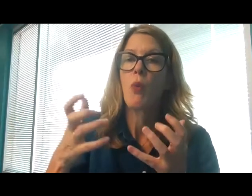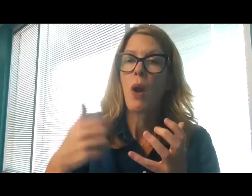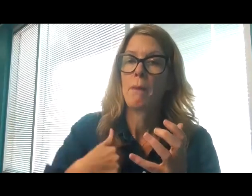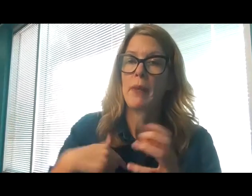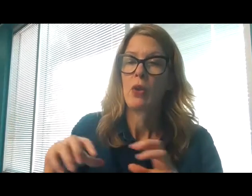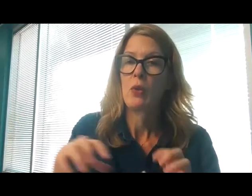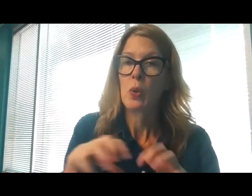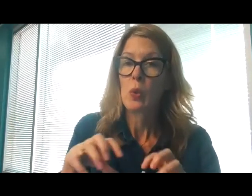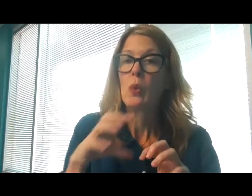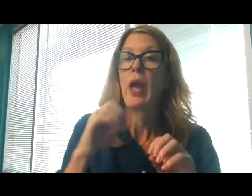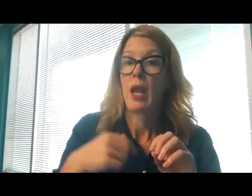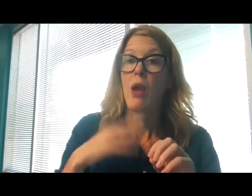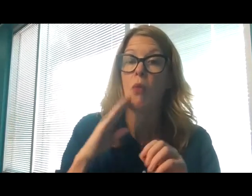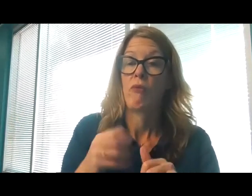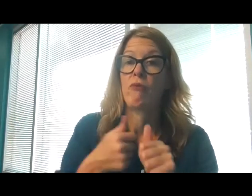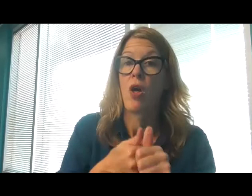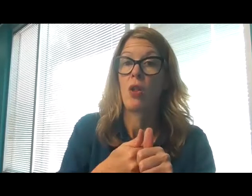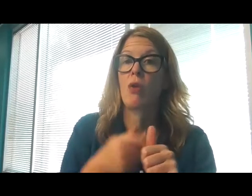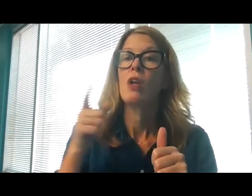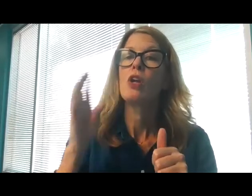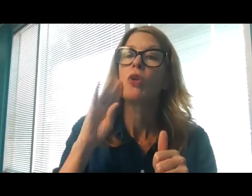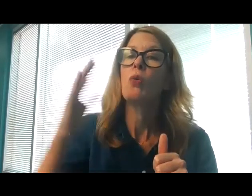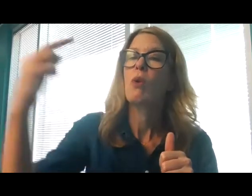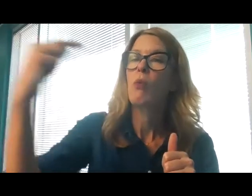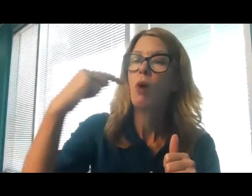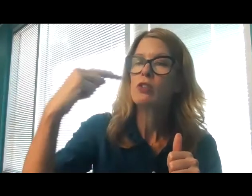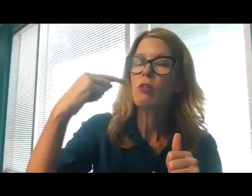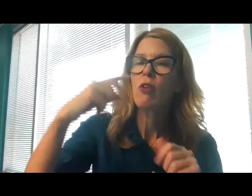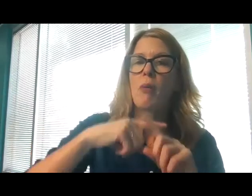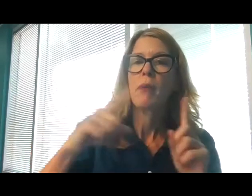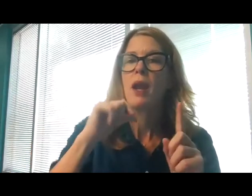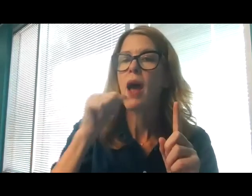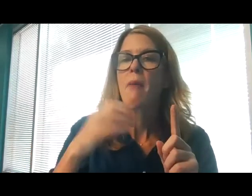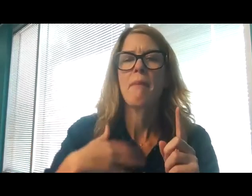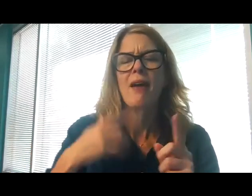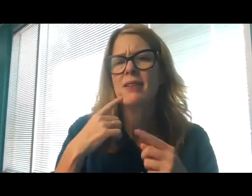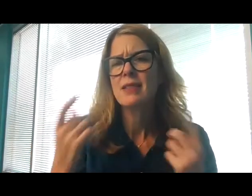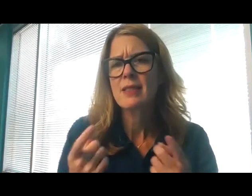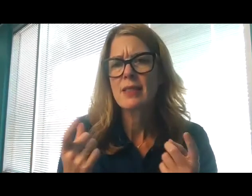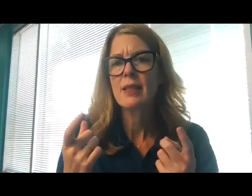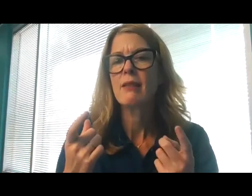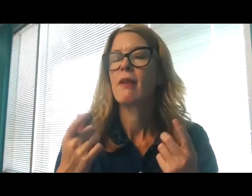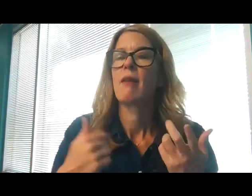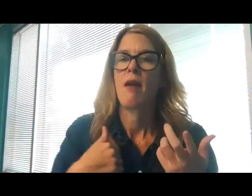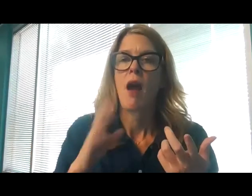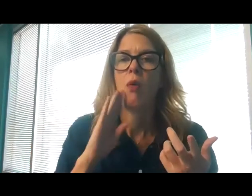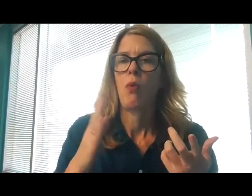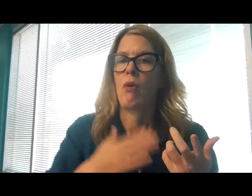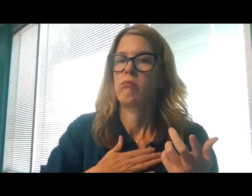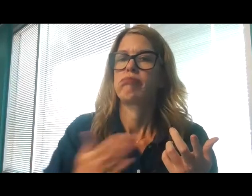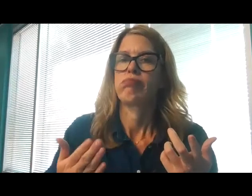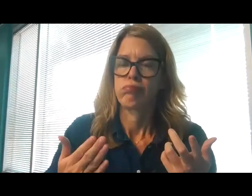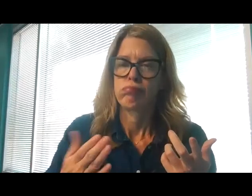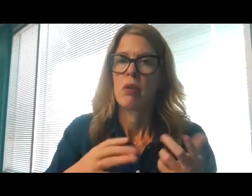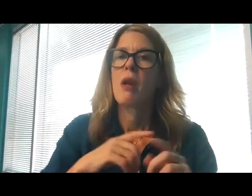my steps. You would not keep watch over my sin. My transgression would be sealed up in a bag, and you would